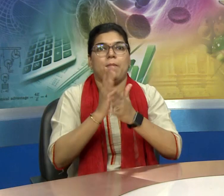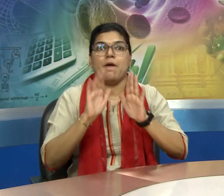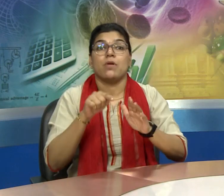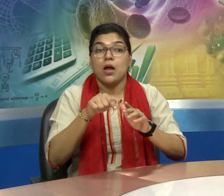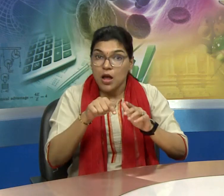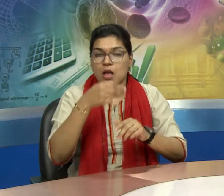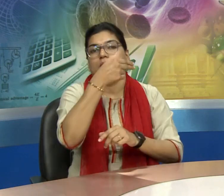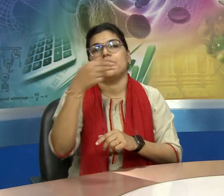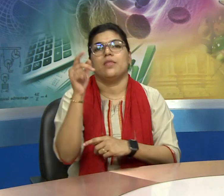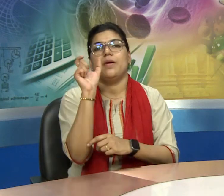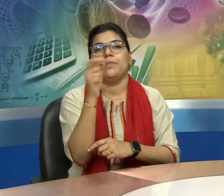library.